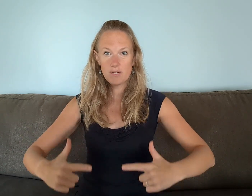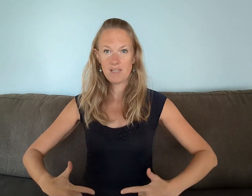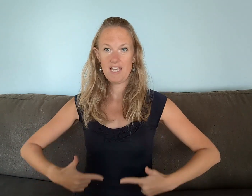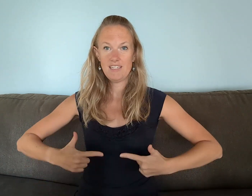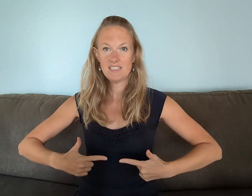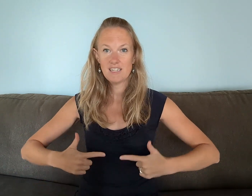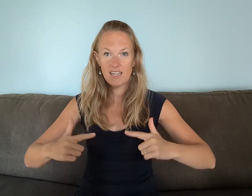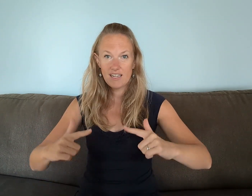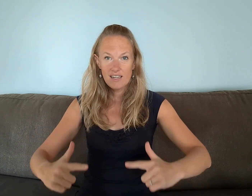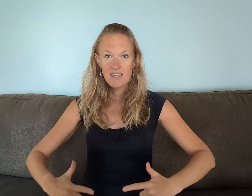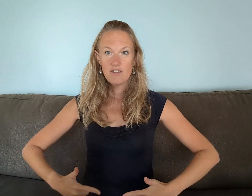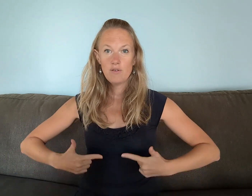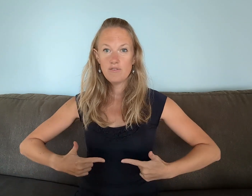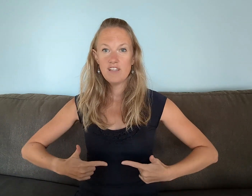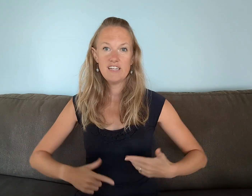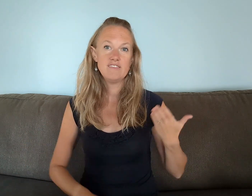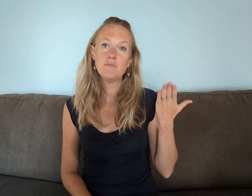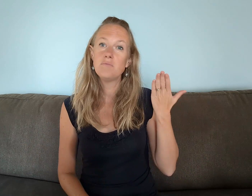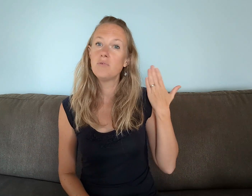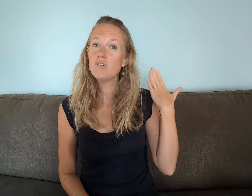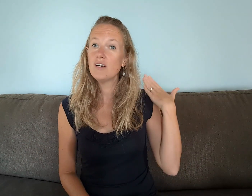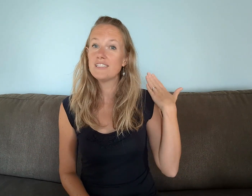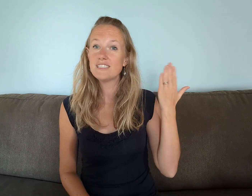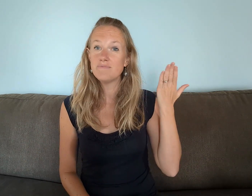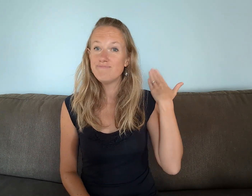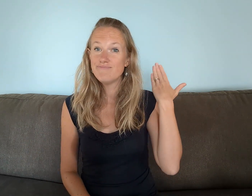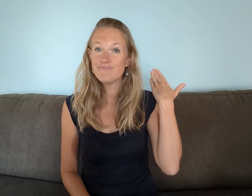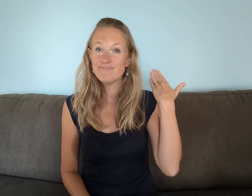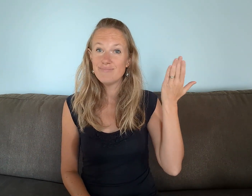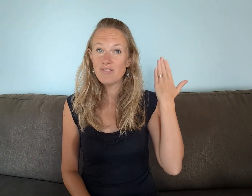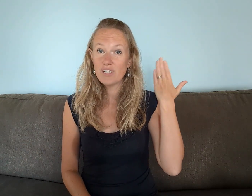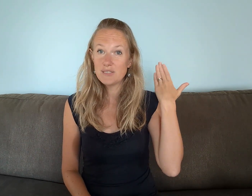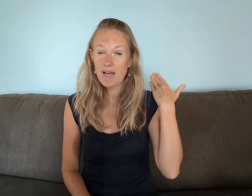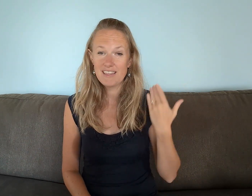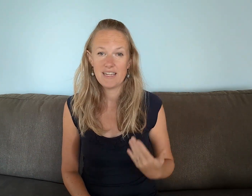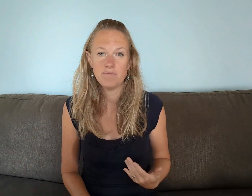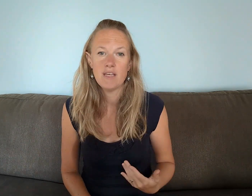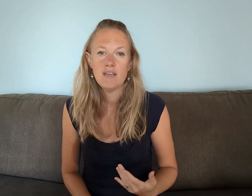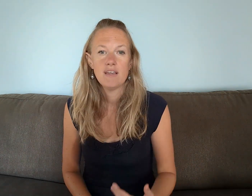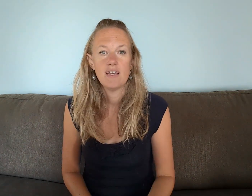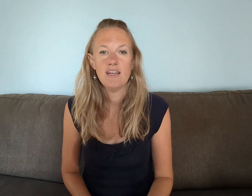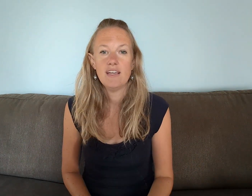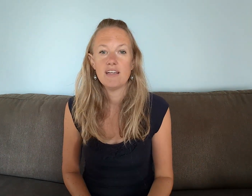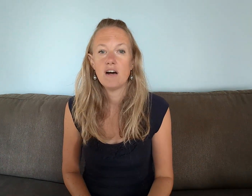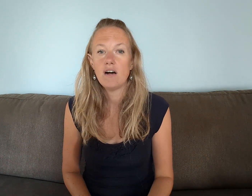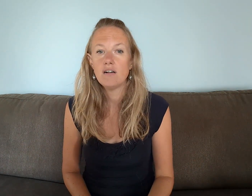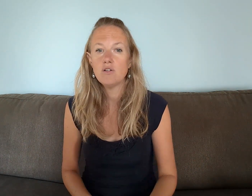rib cage, okay? Who've lived before us back then, okay? And all who